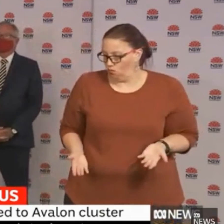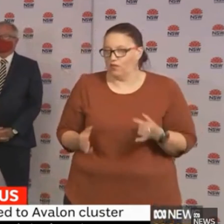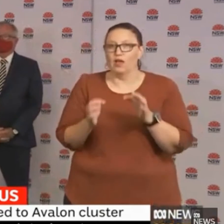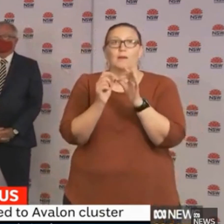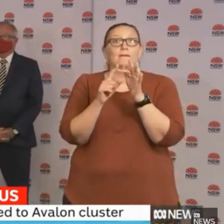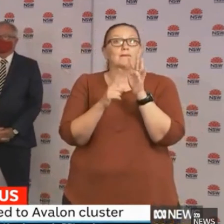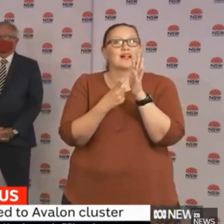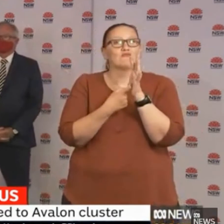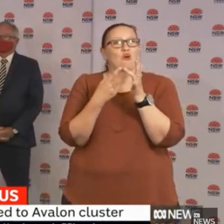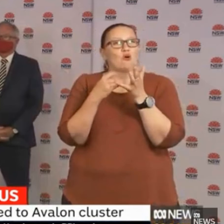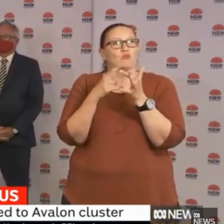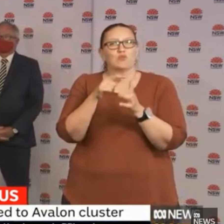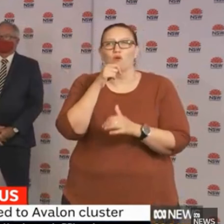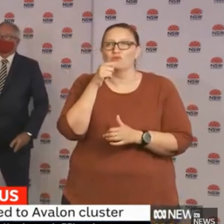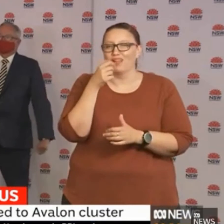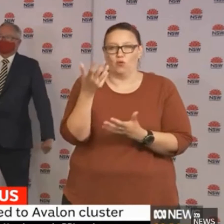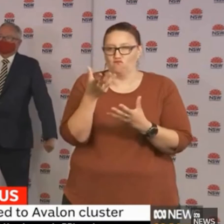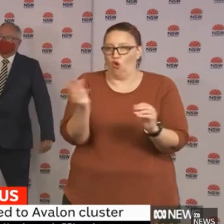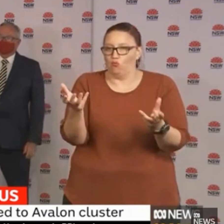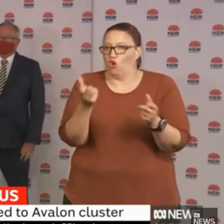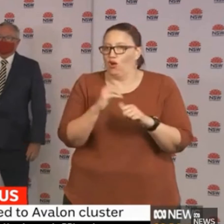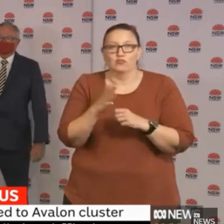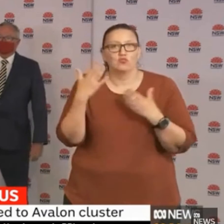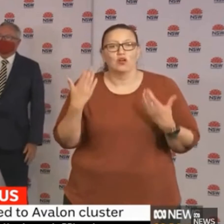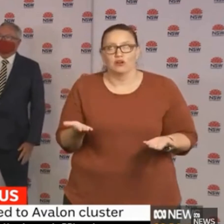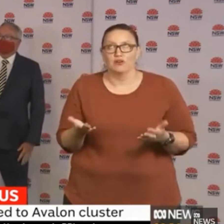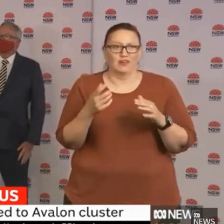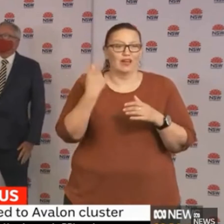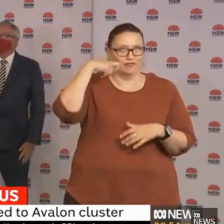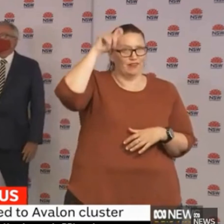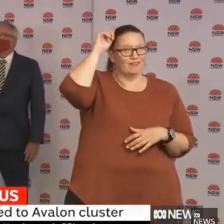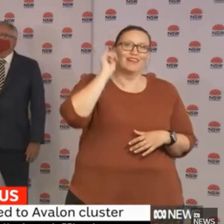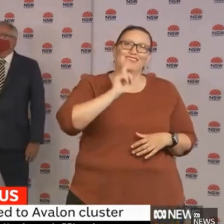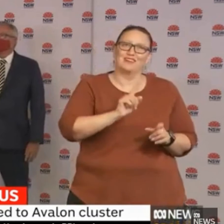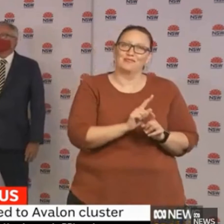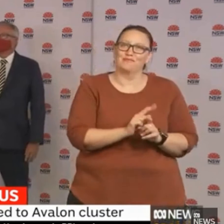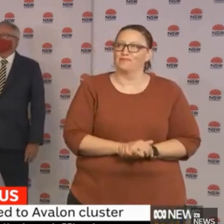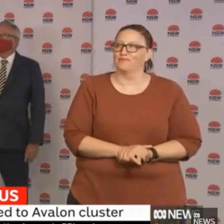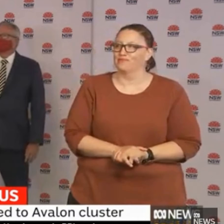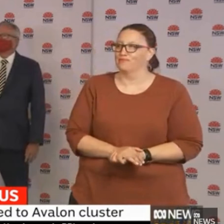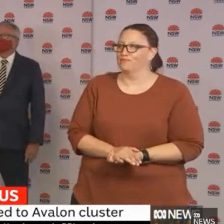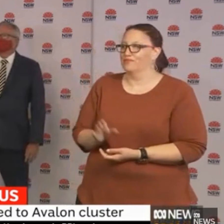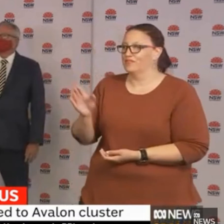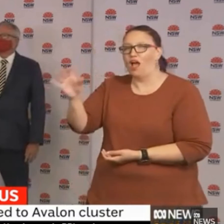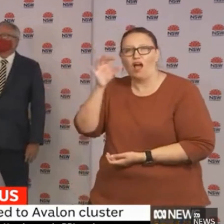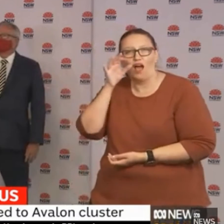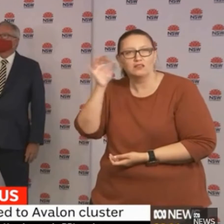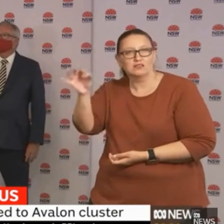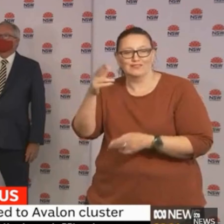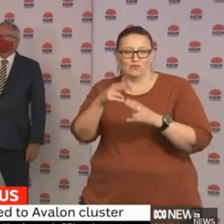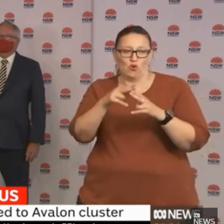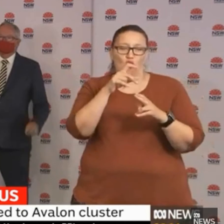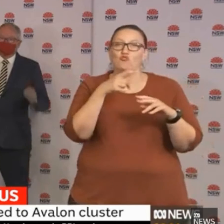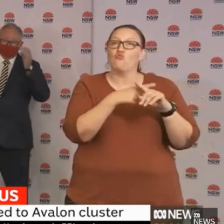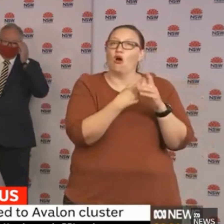know the source of, and the firefighter who I mentioned yesterday. So would you say that this has been more challenging in terms of